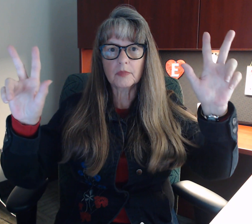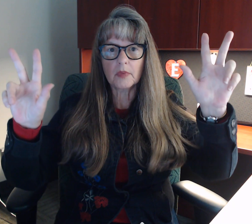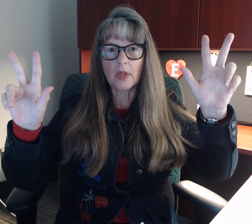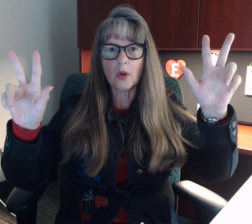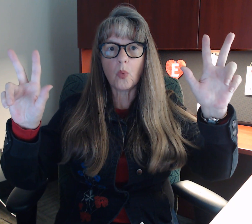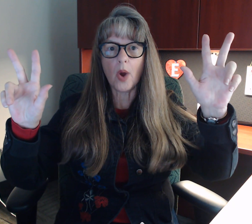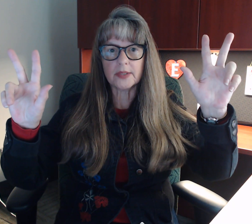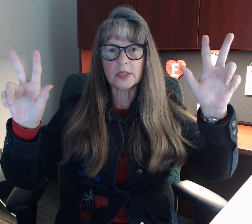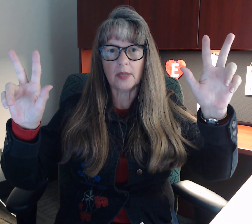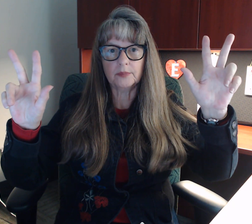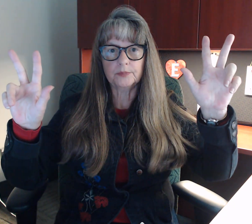Kwanzaa.